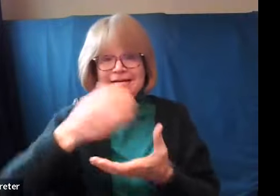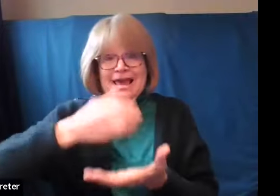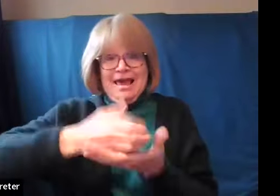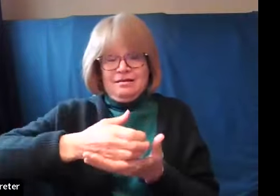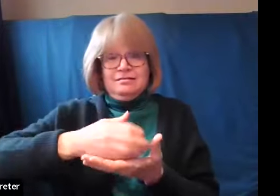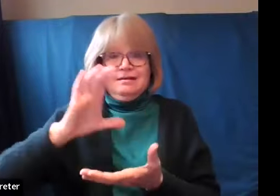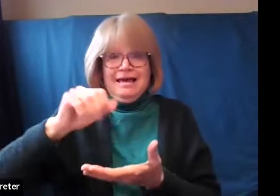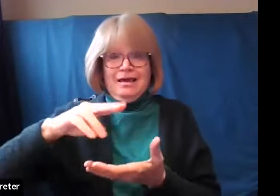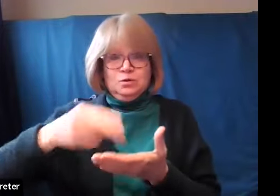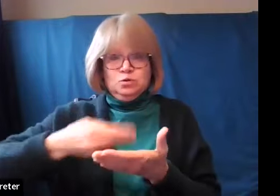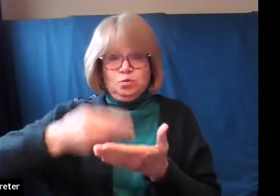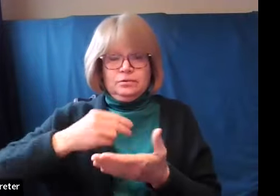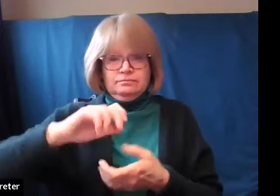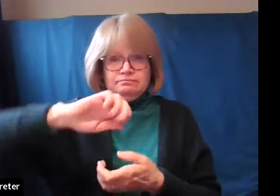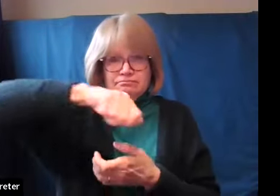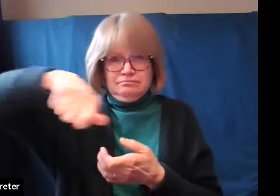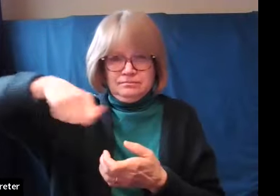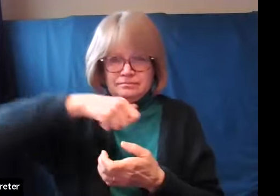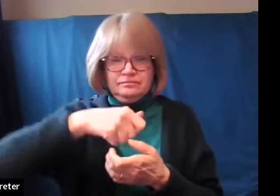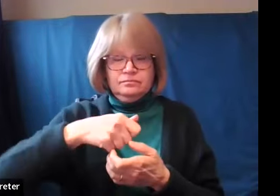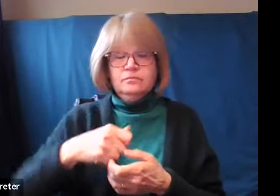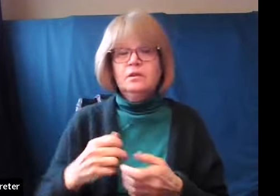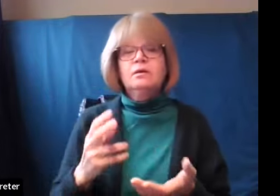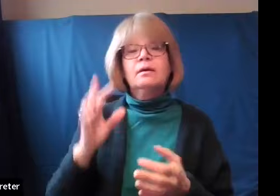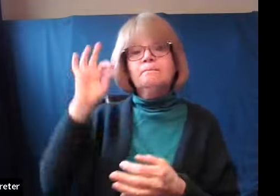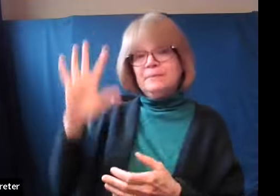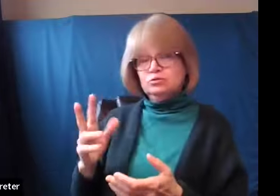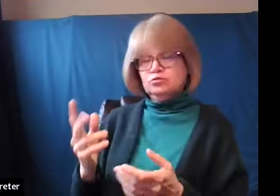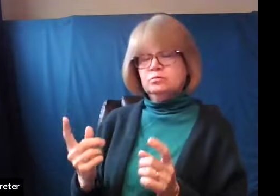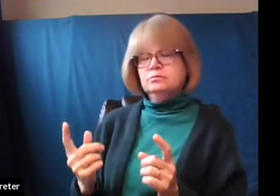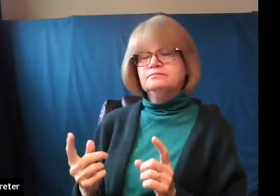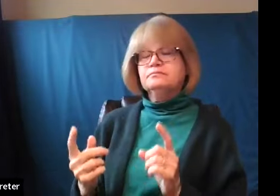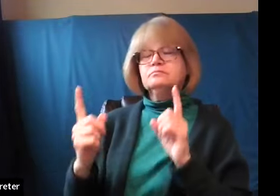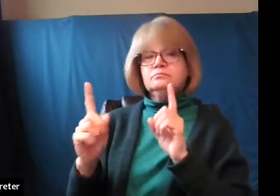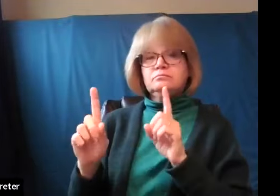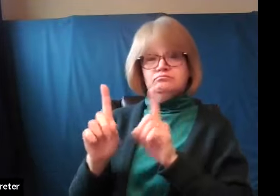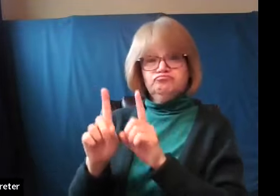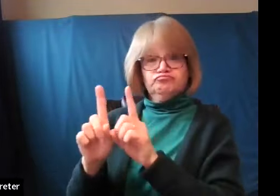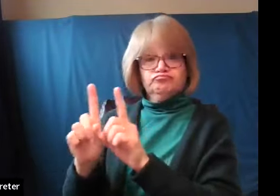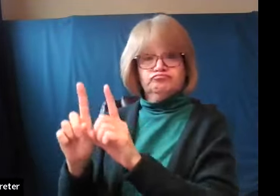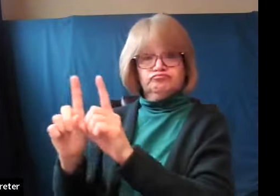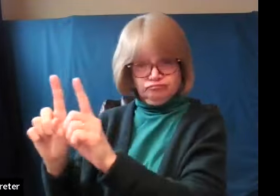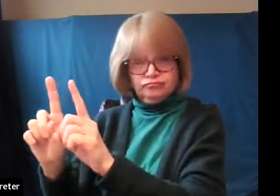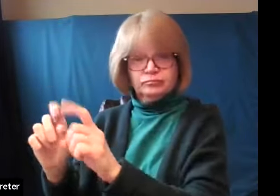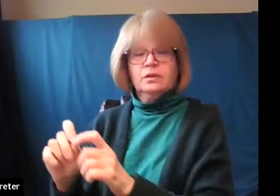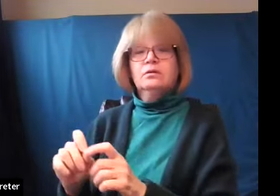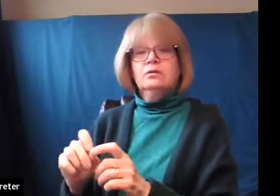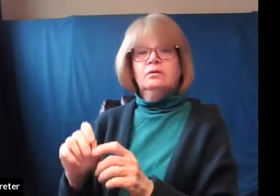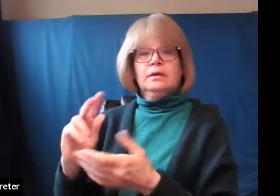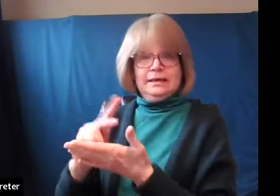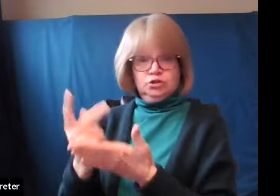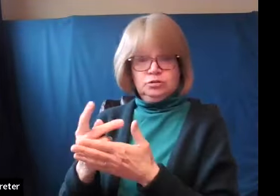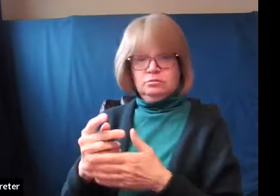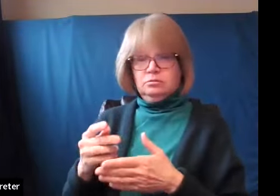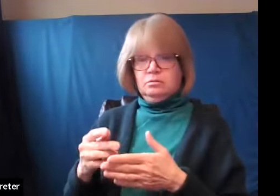before you came." The minister rose and followed old Billy into the kitchen, the two wending their